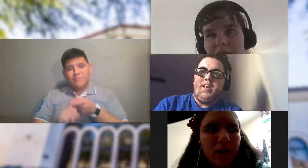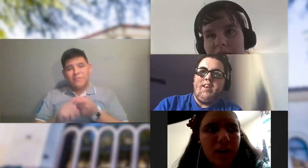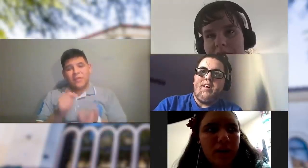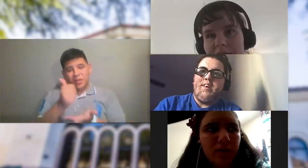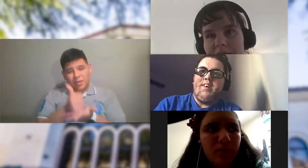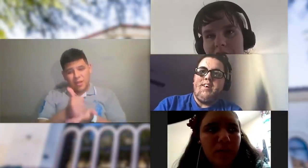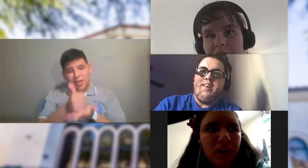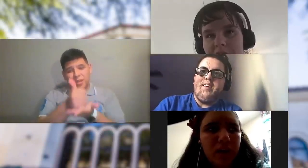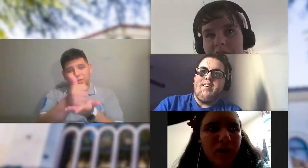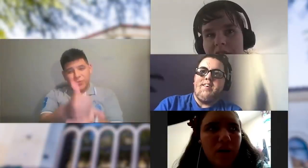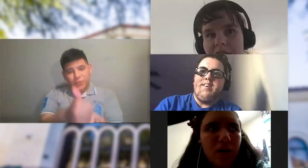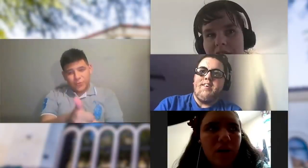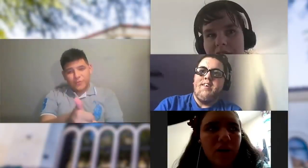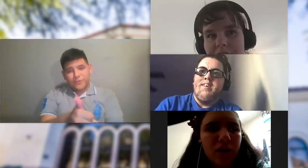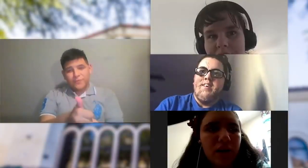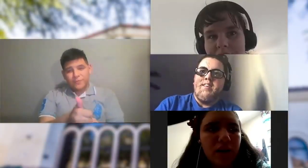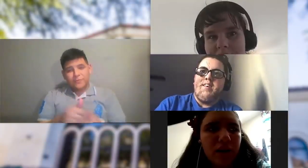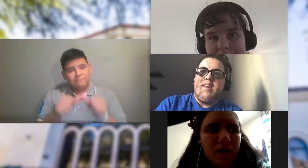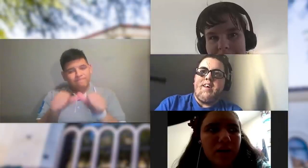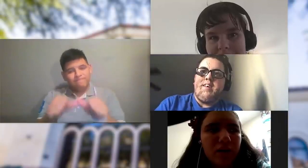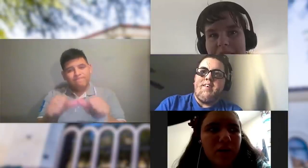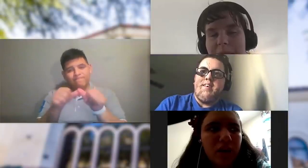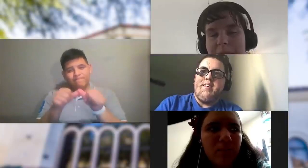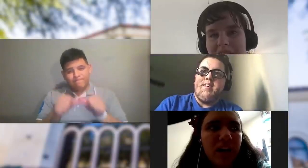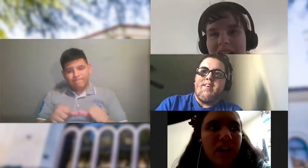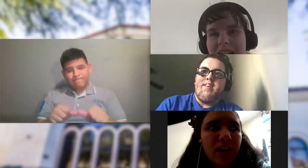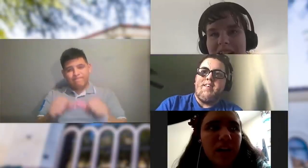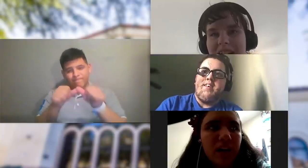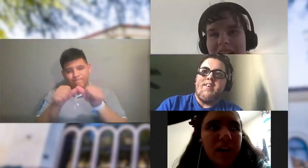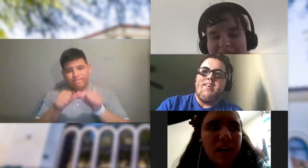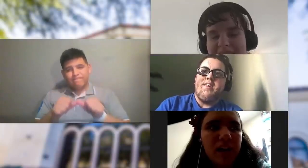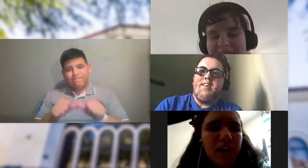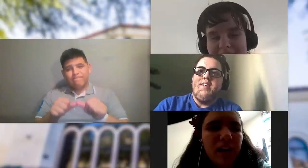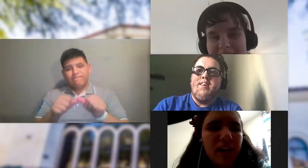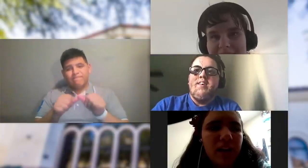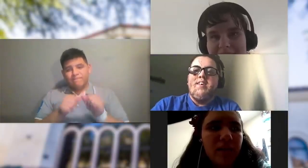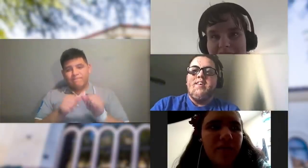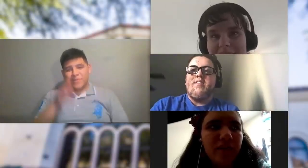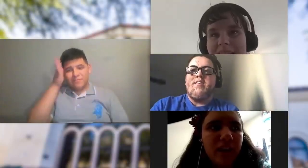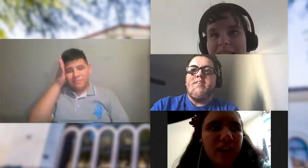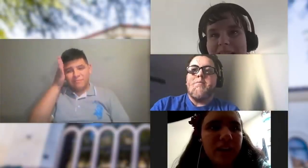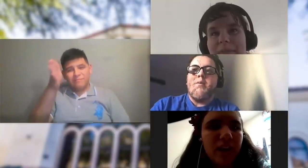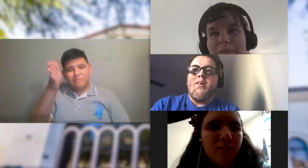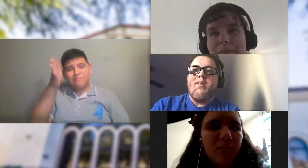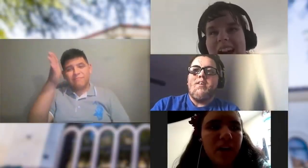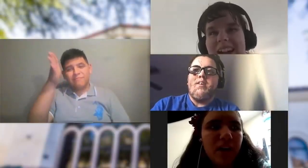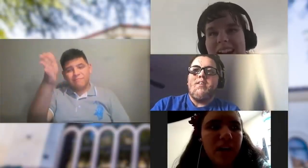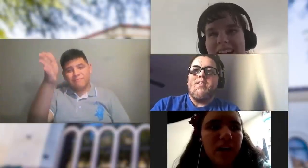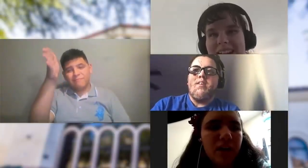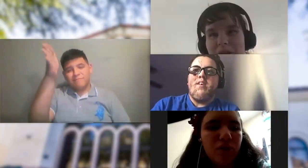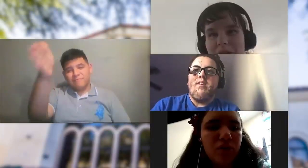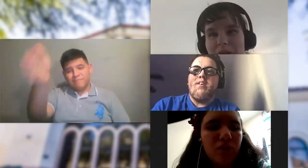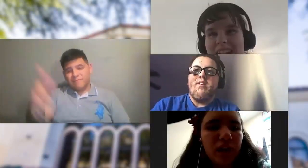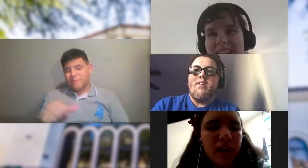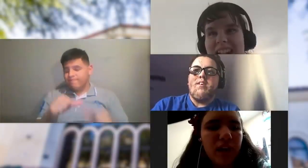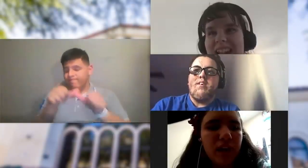don't be long till I'm gonna need somebody